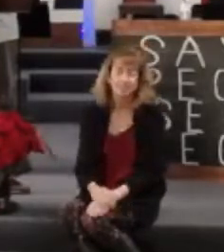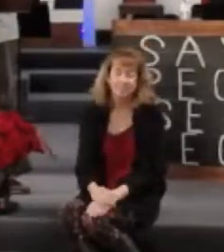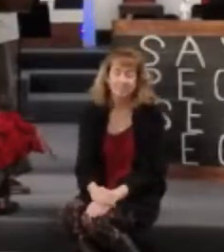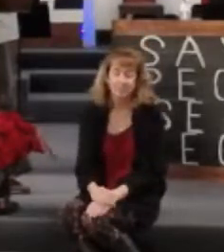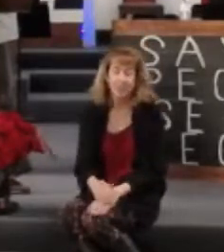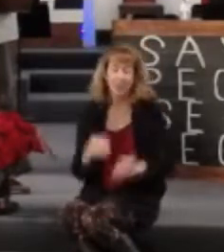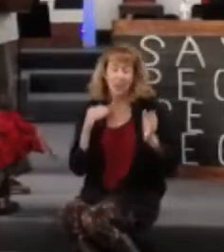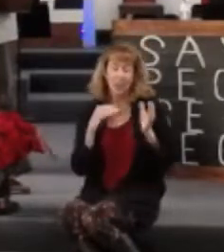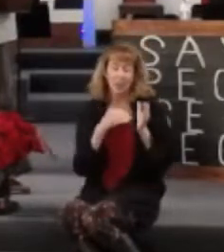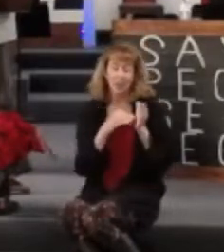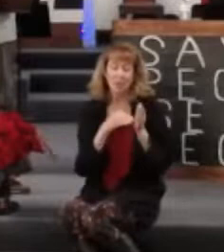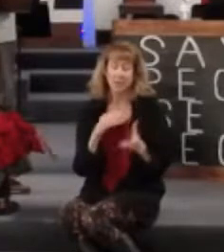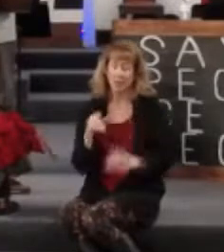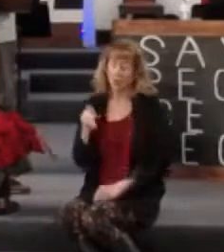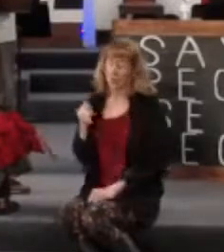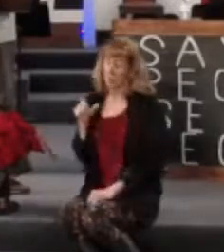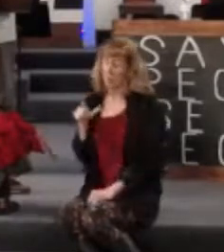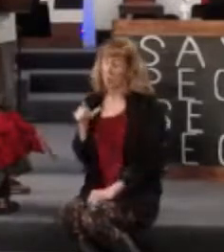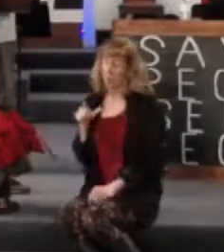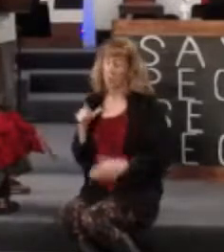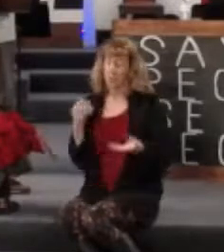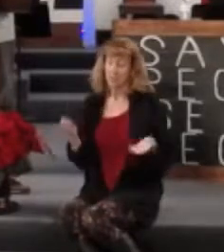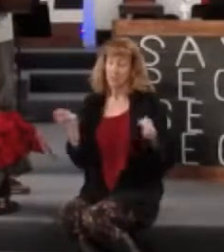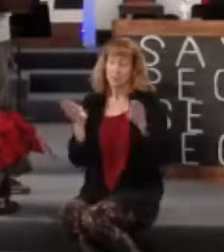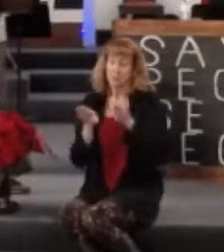Paul concludes this segment